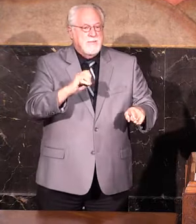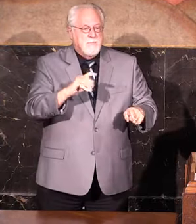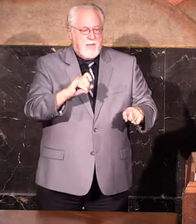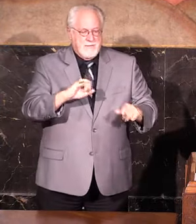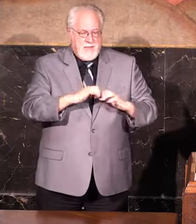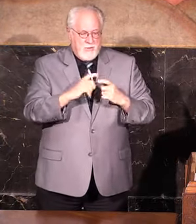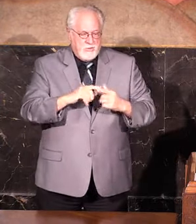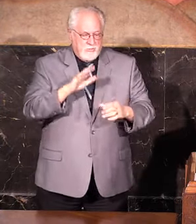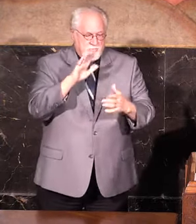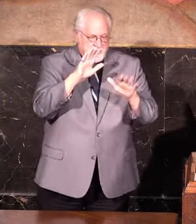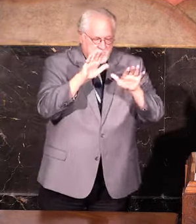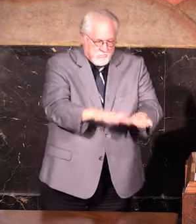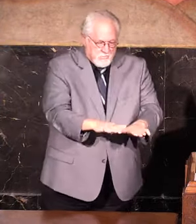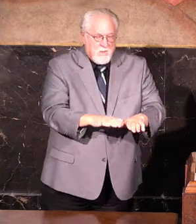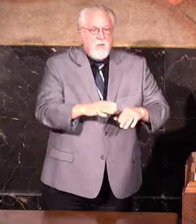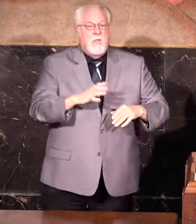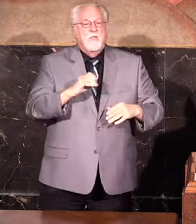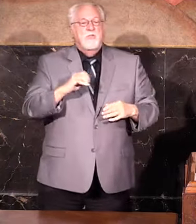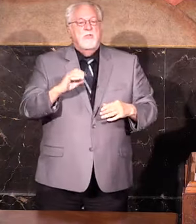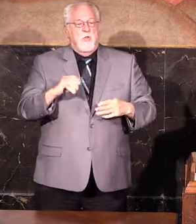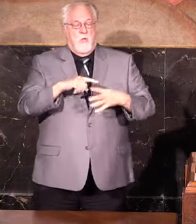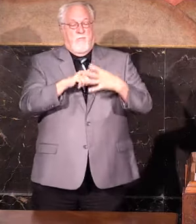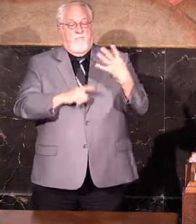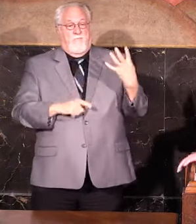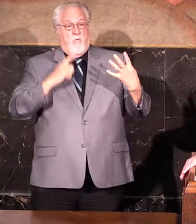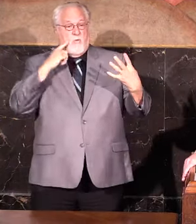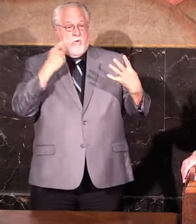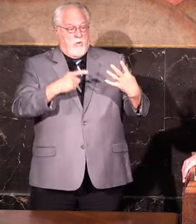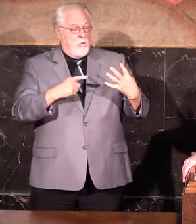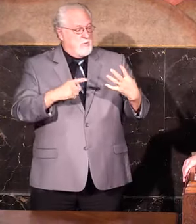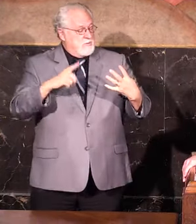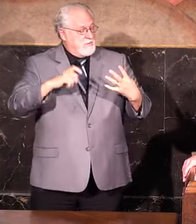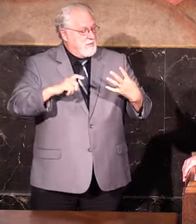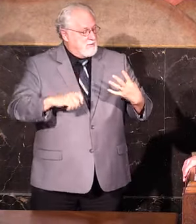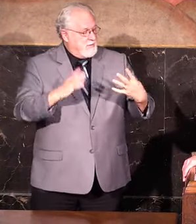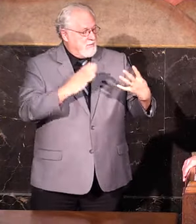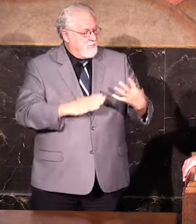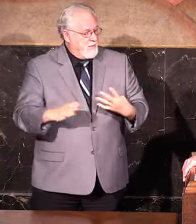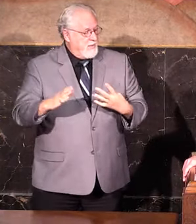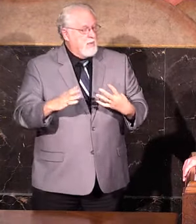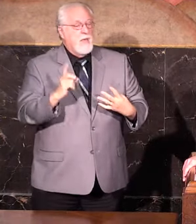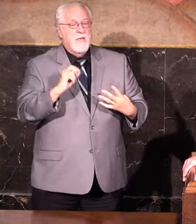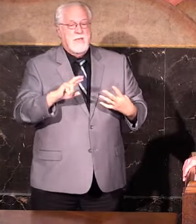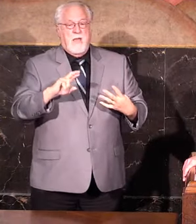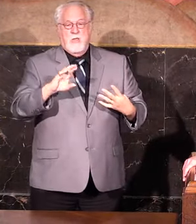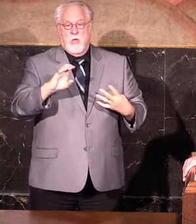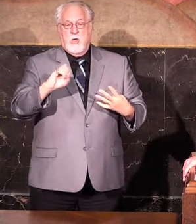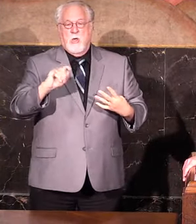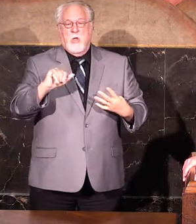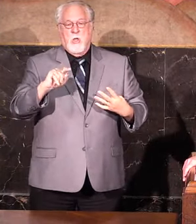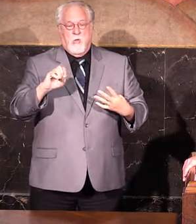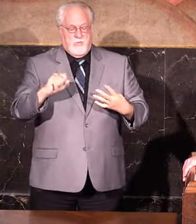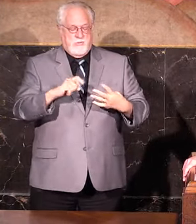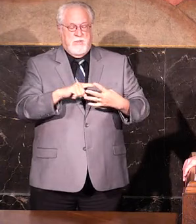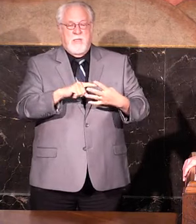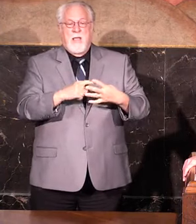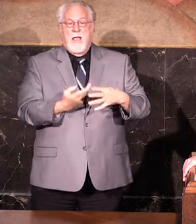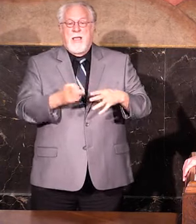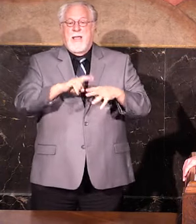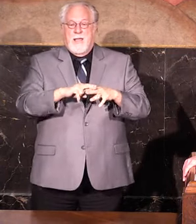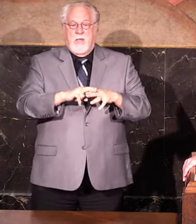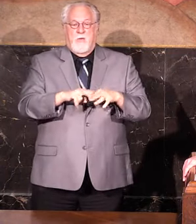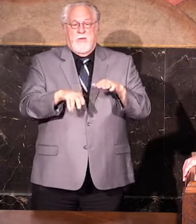them. So the 4 goals of the testing plan that Dr. Phillips is submitting is to increase the